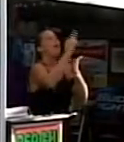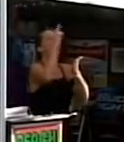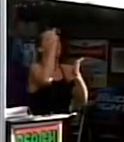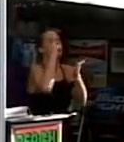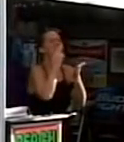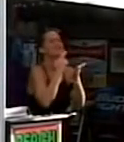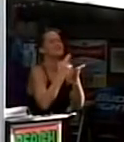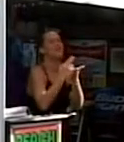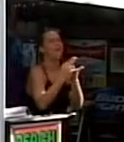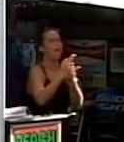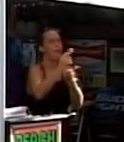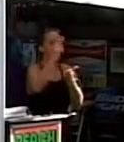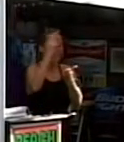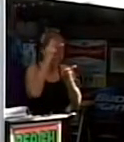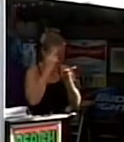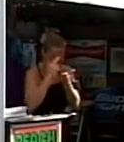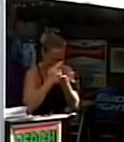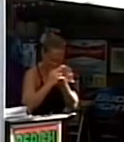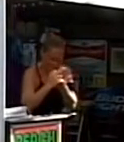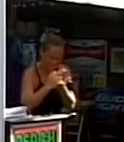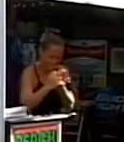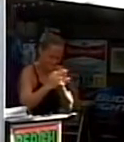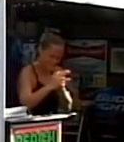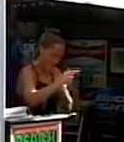Holy, holy, holy.